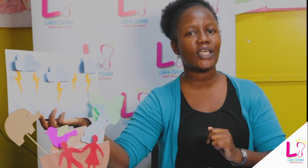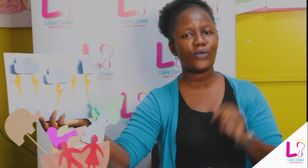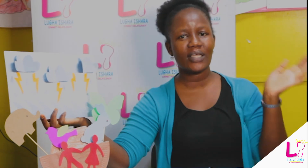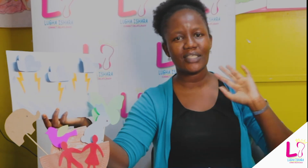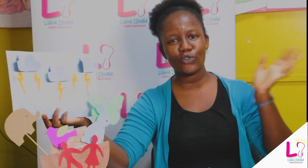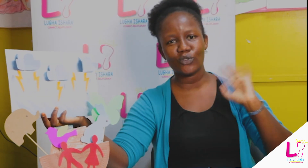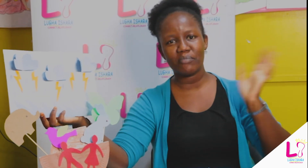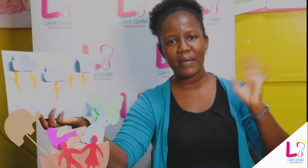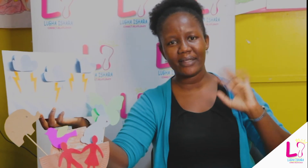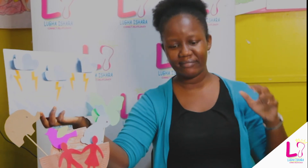you and see you soon. Bye-bye.